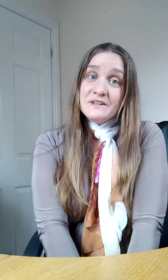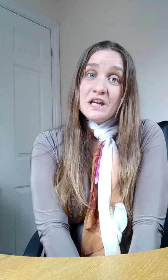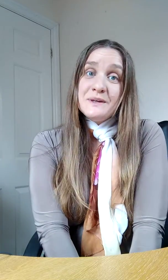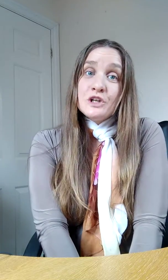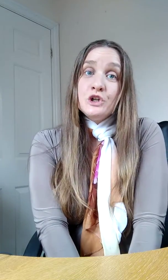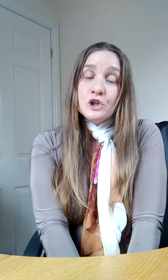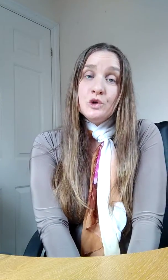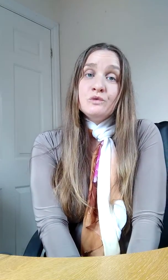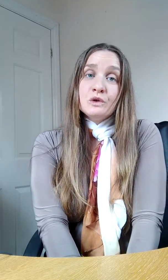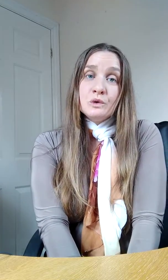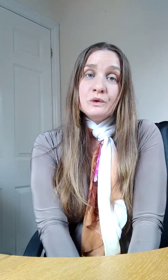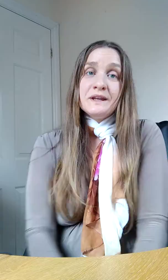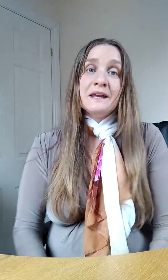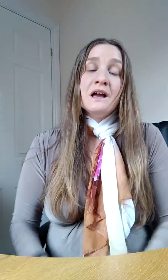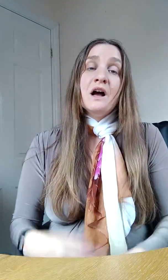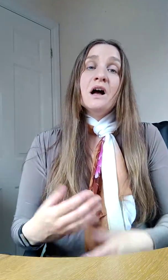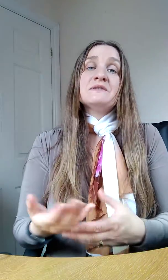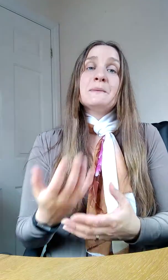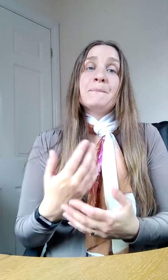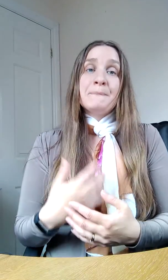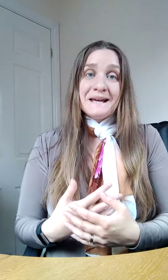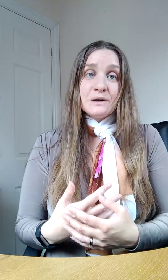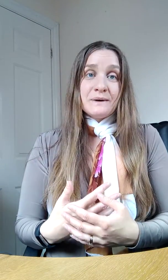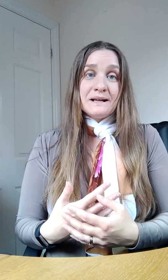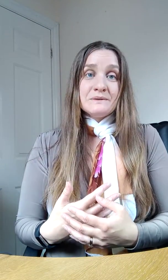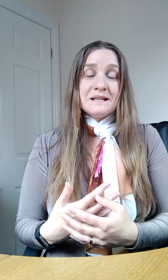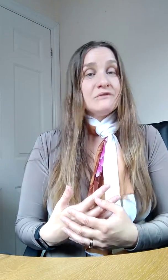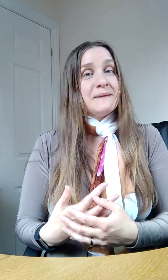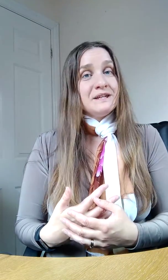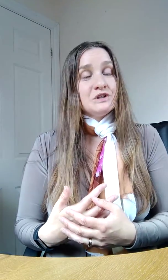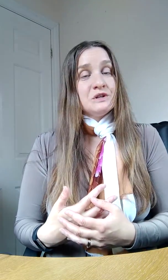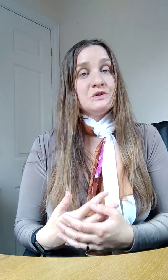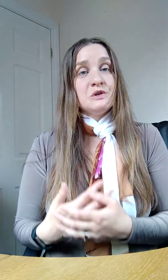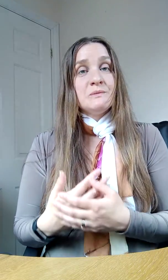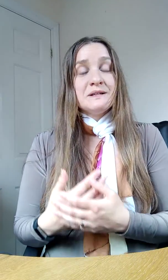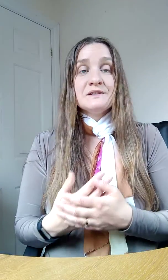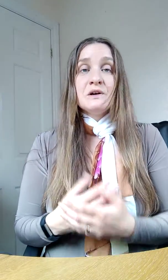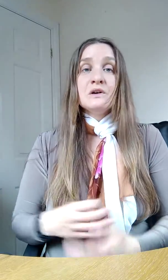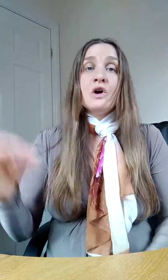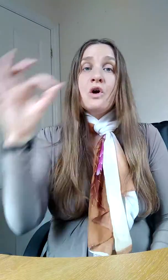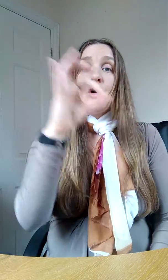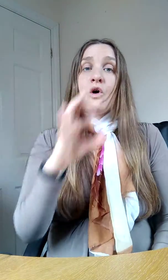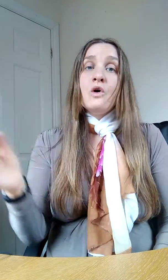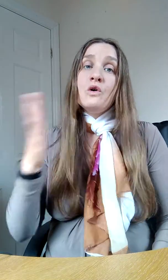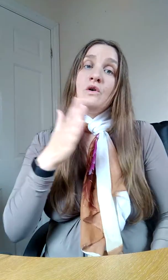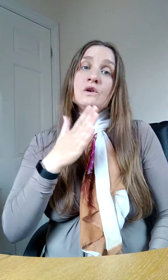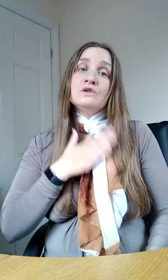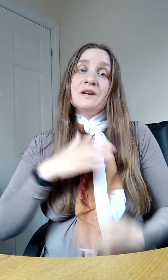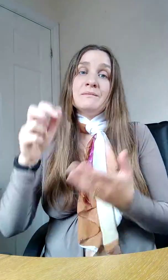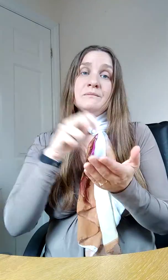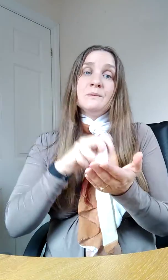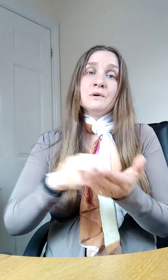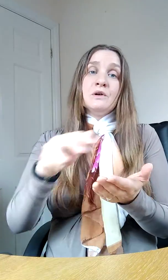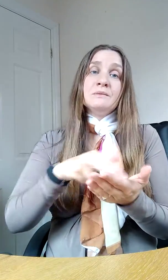video is a new recording of some background information to my song Oh, j'aime me promener